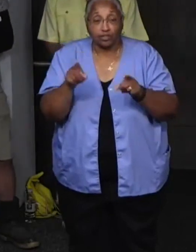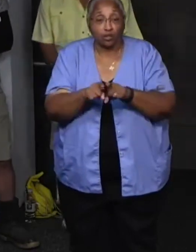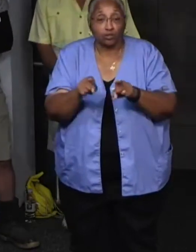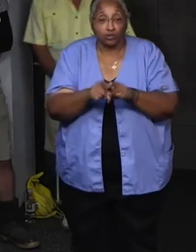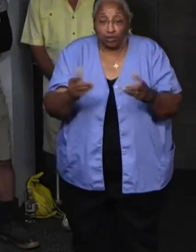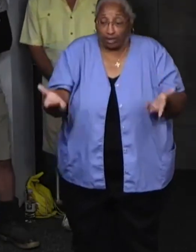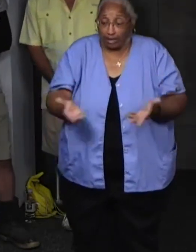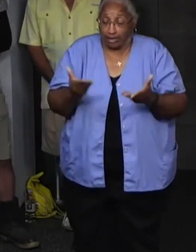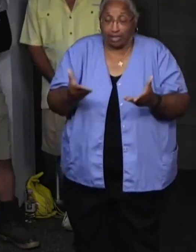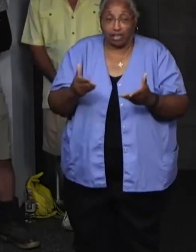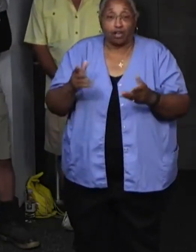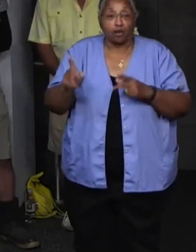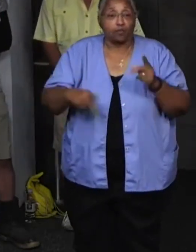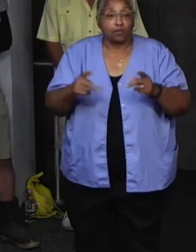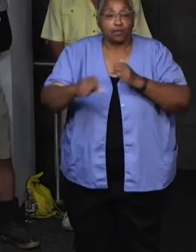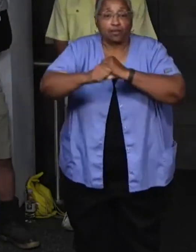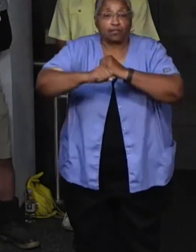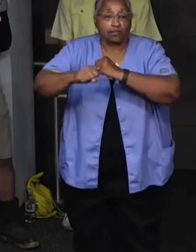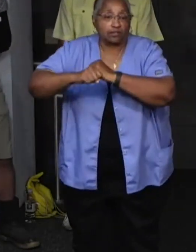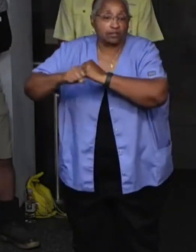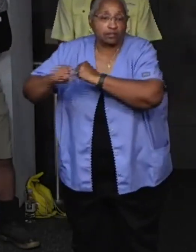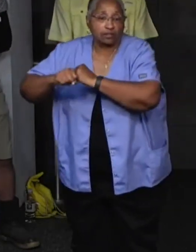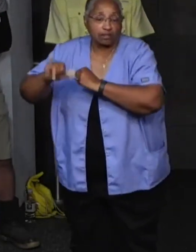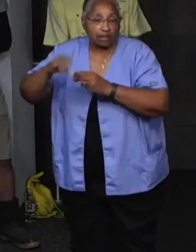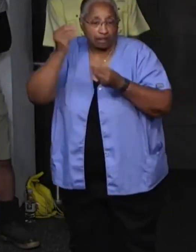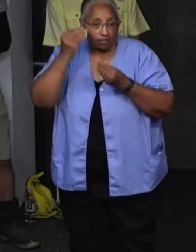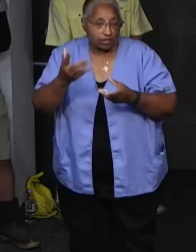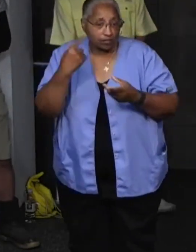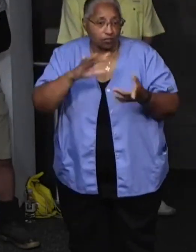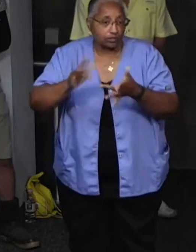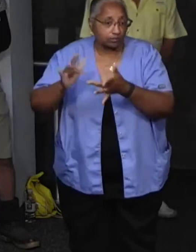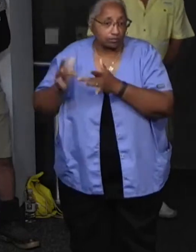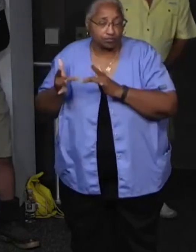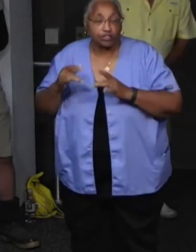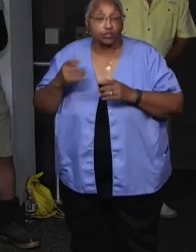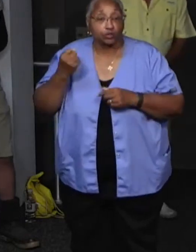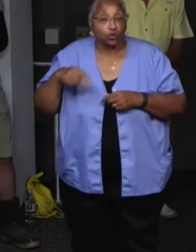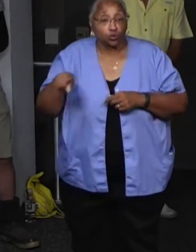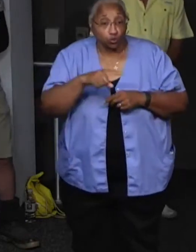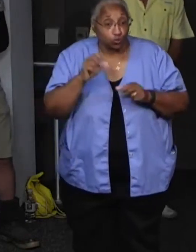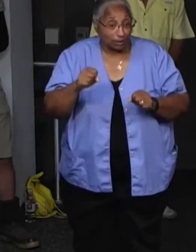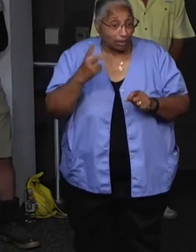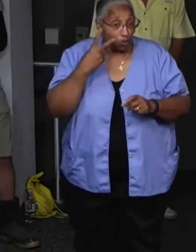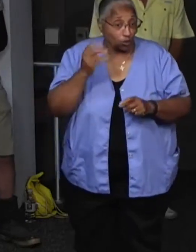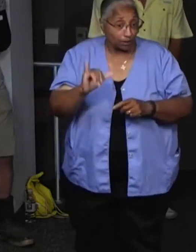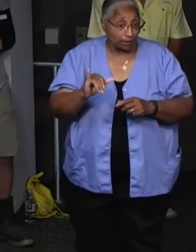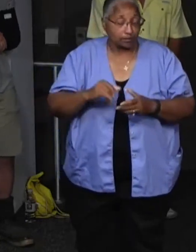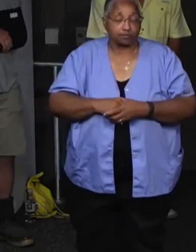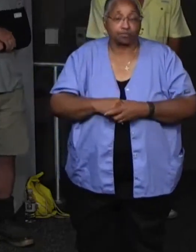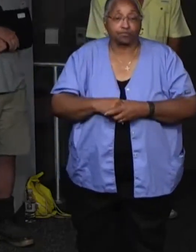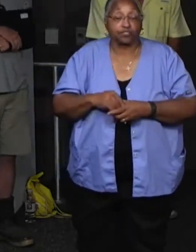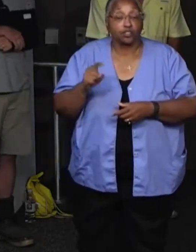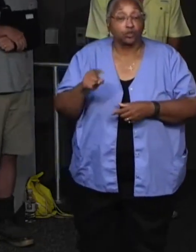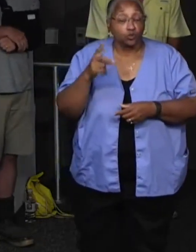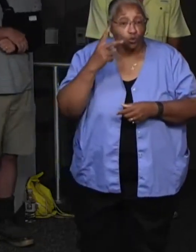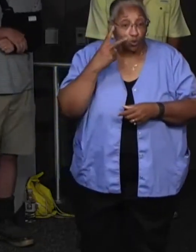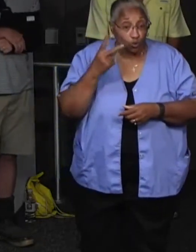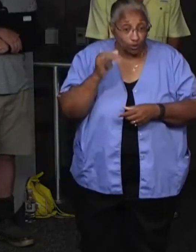are pushing that out to social media channels. So please go look at that website. And when you get to that